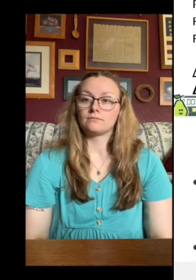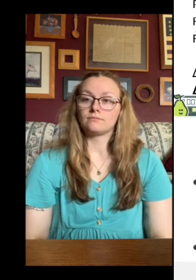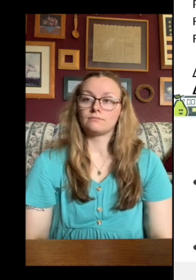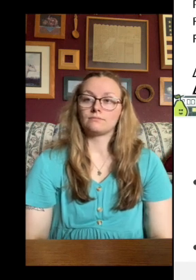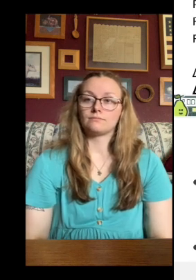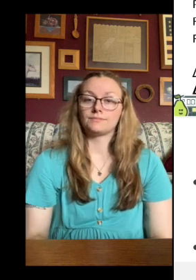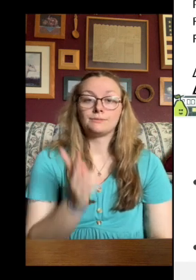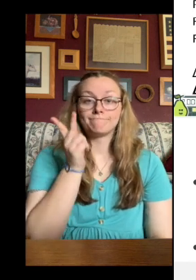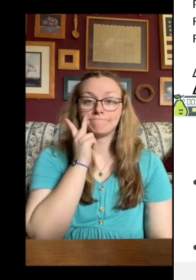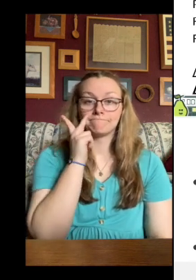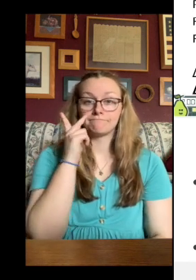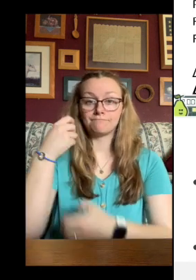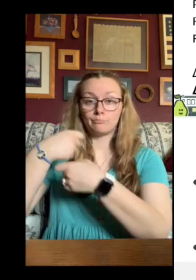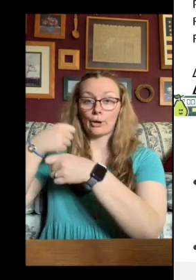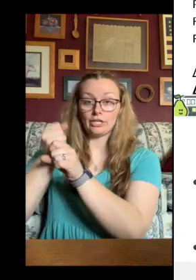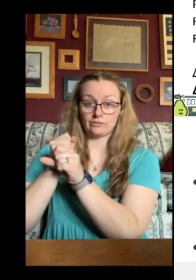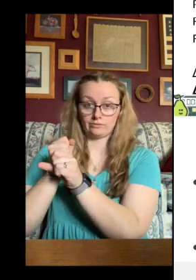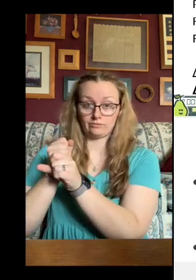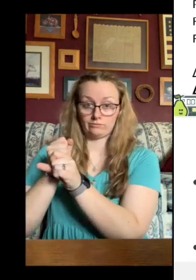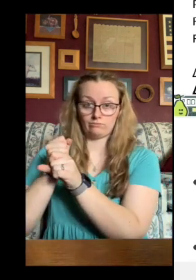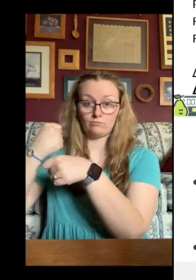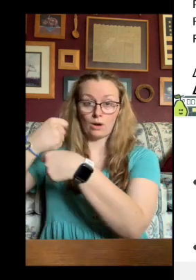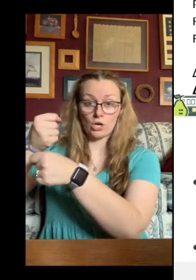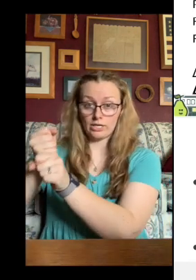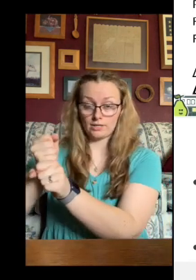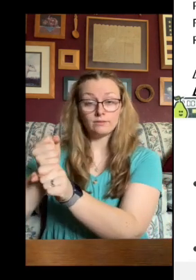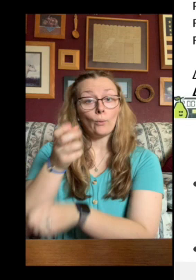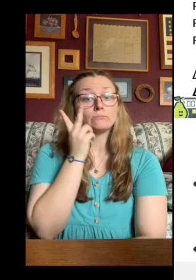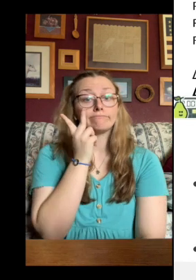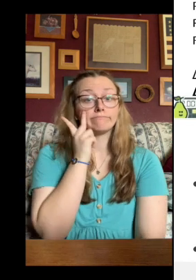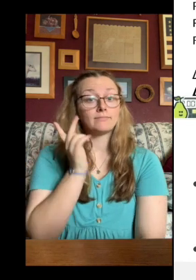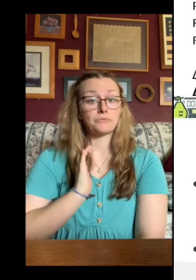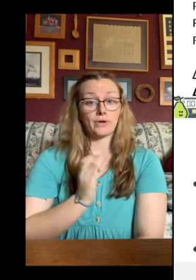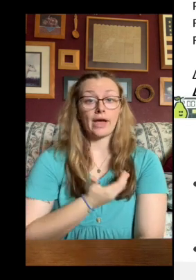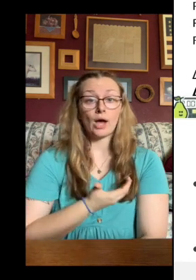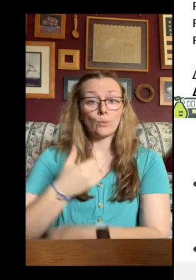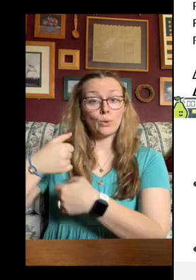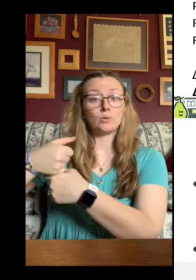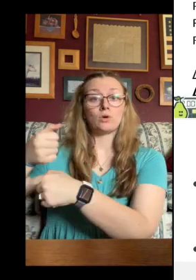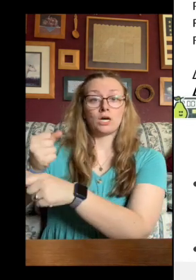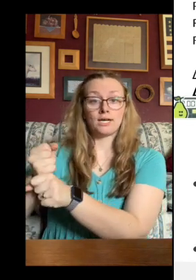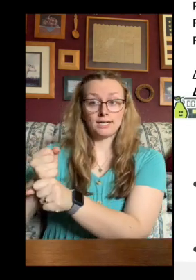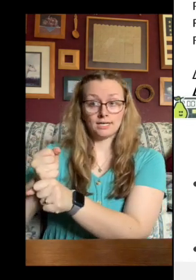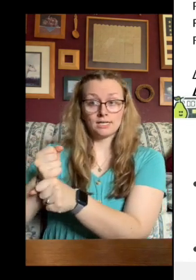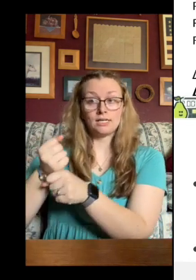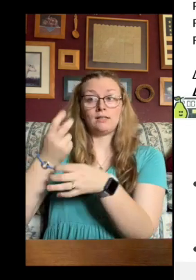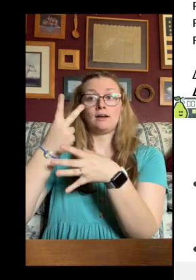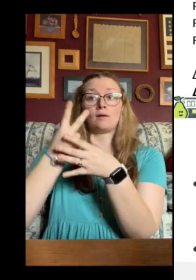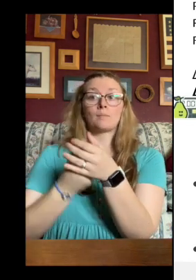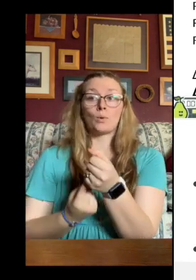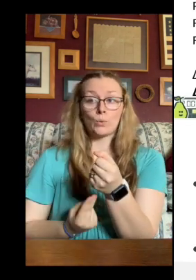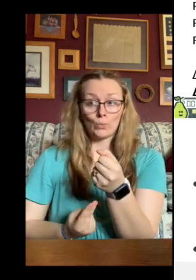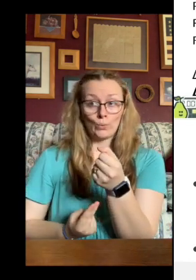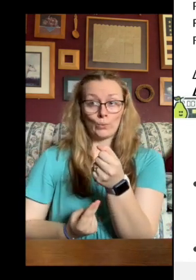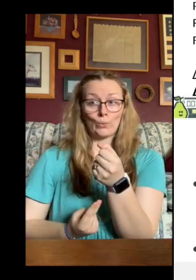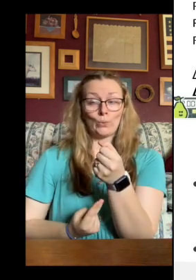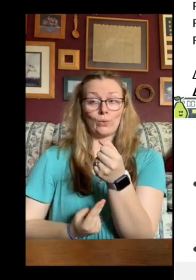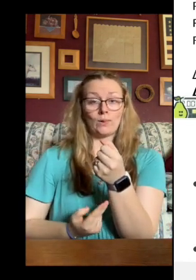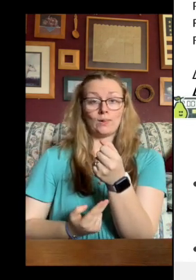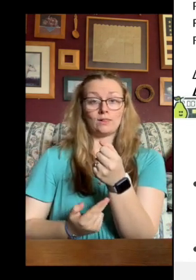products. Oh, look. Our products are both diatomic